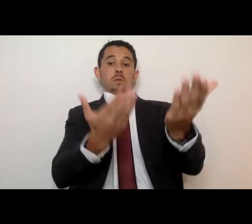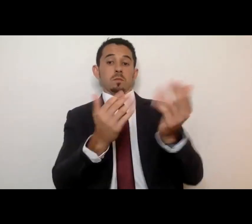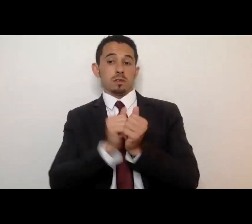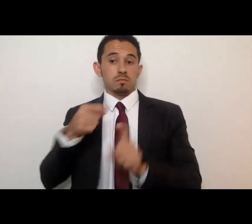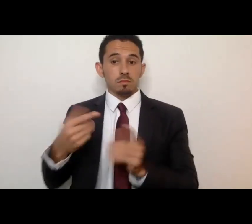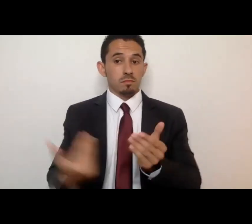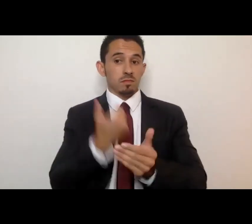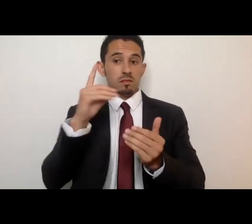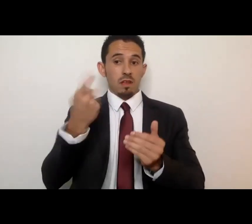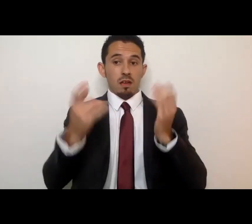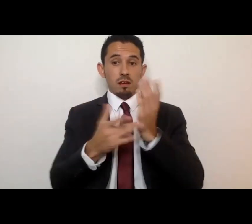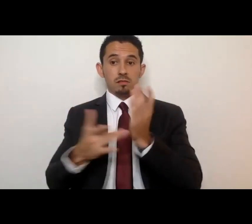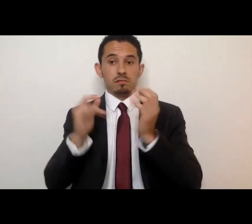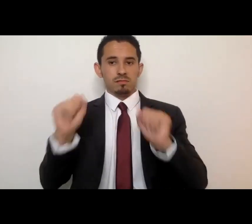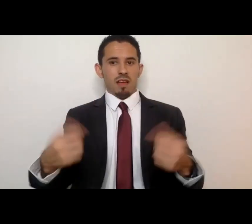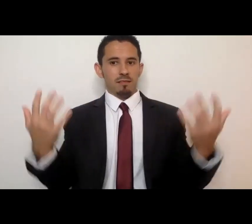increases the time it takes for diagnosis.